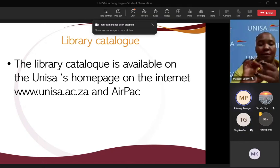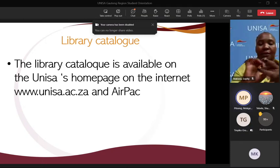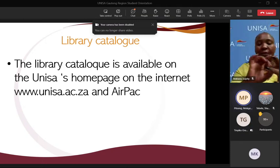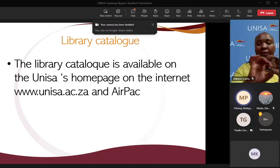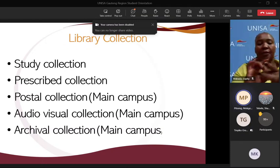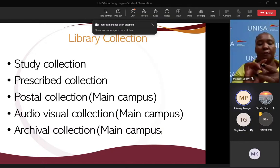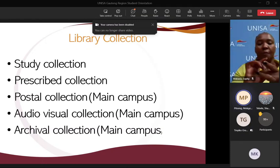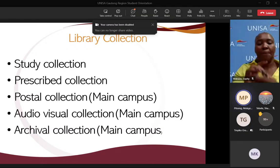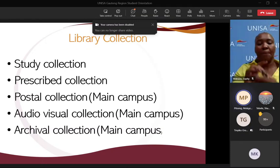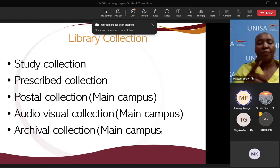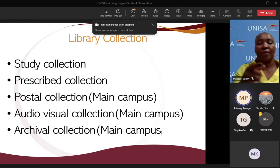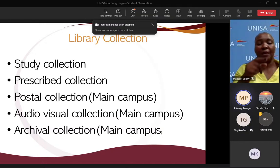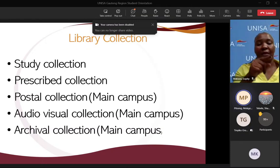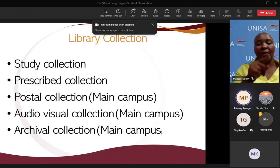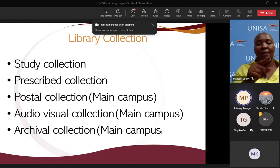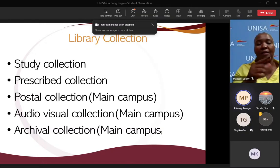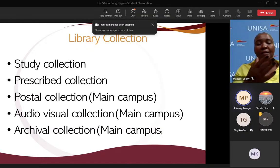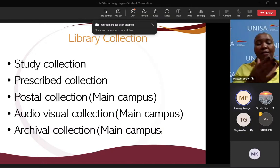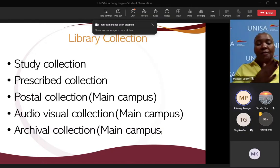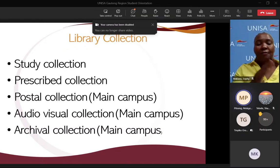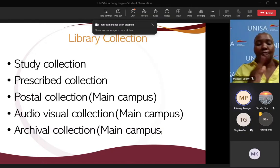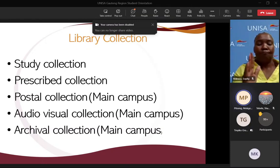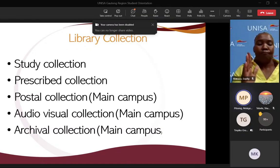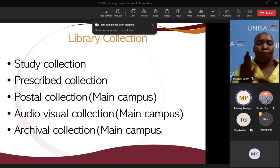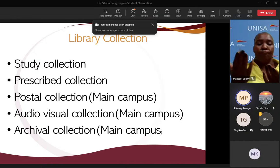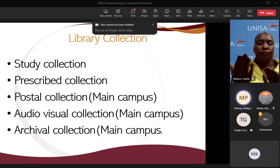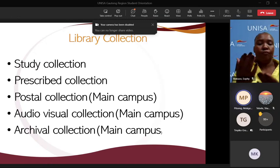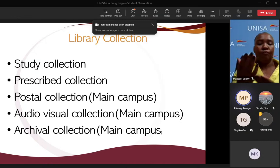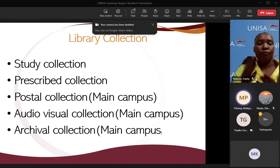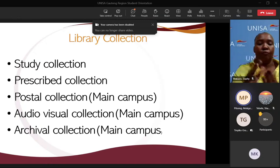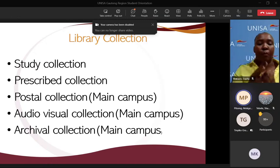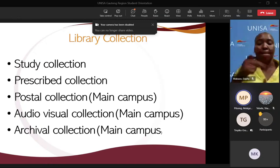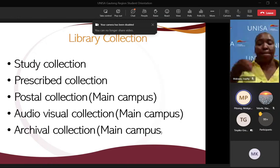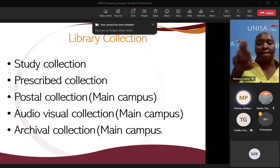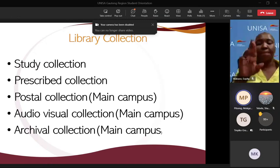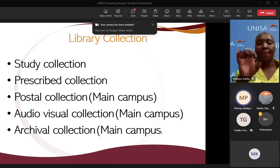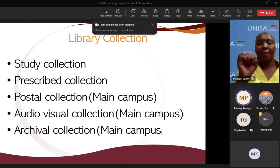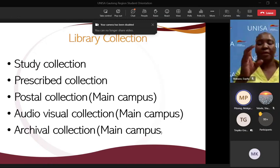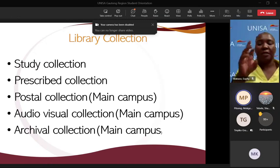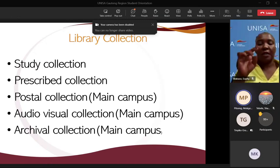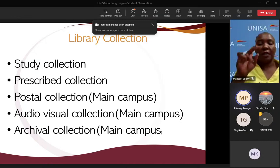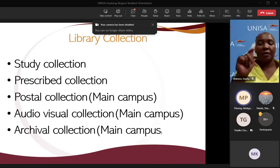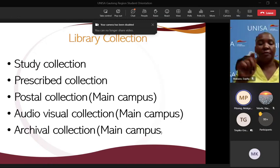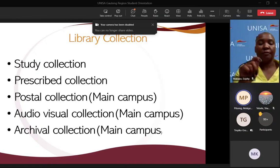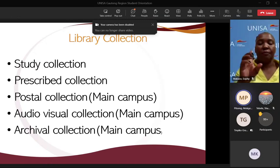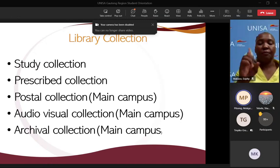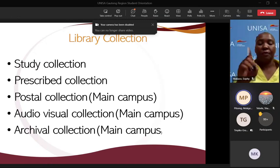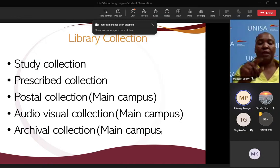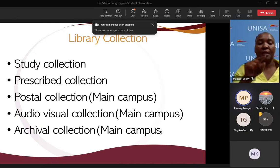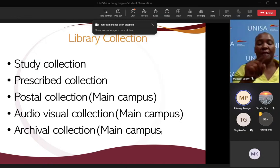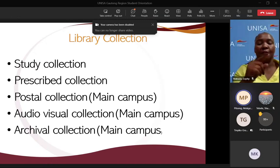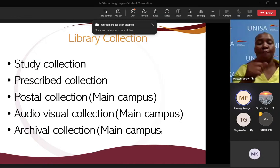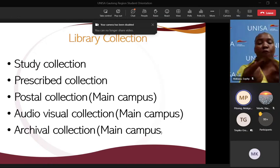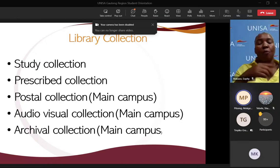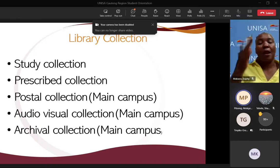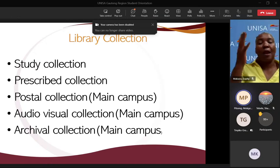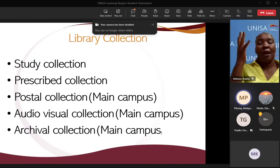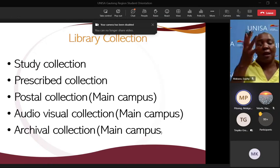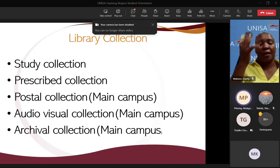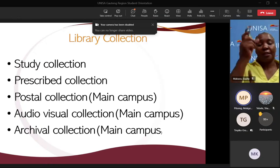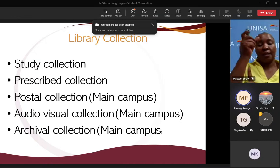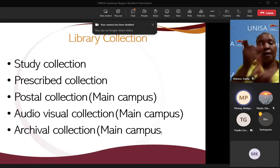collection normally are those materials that are prescribed by the lecturer they can come in a form of a book